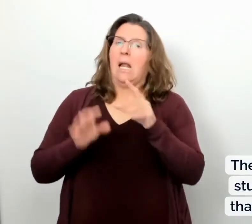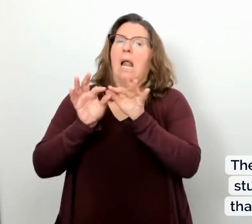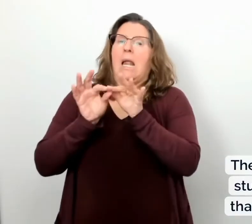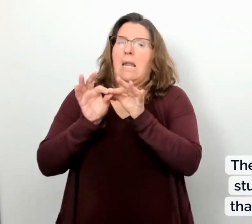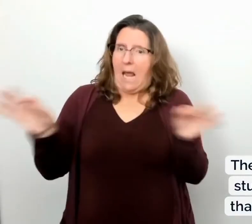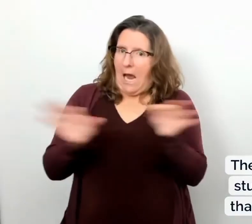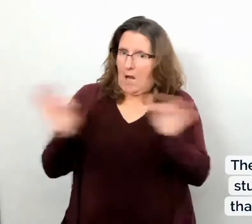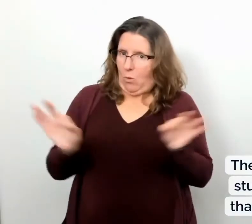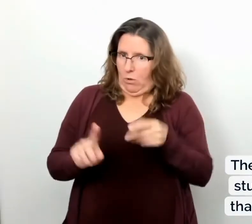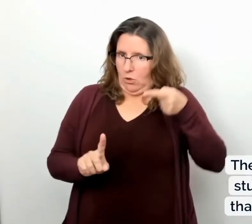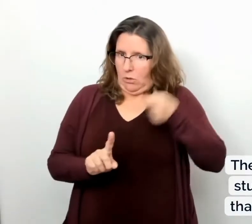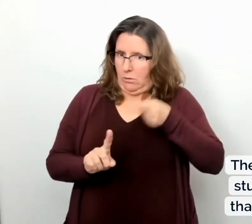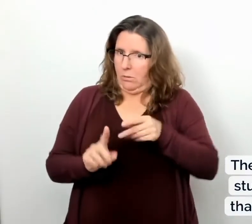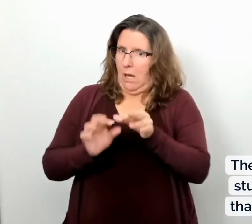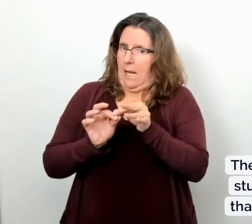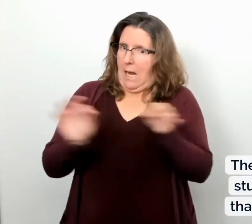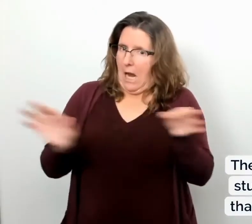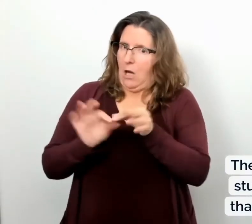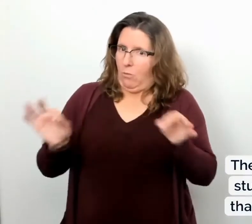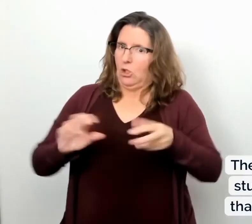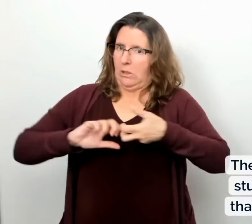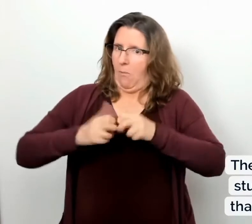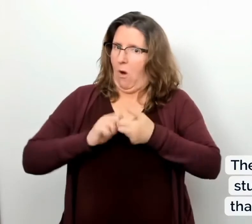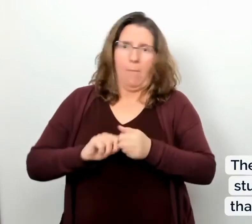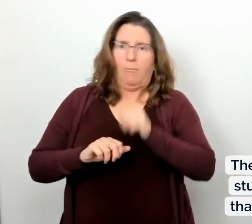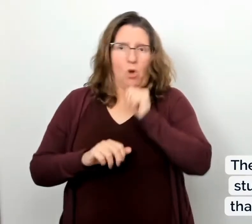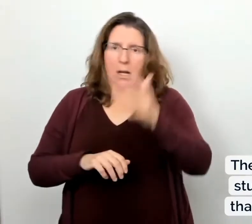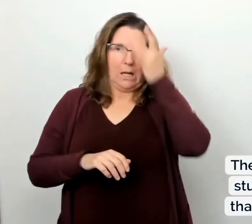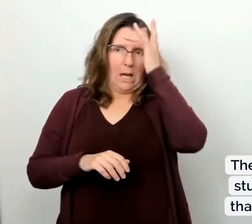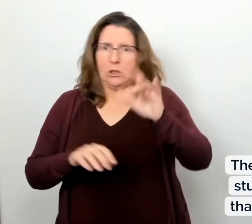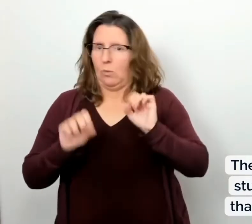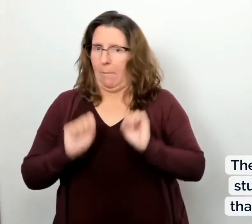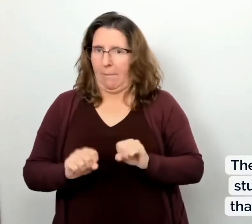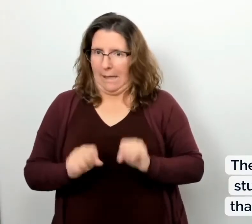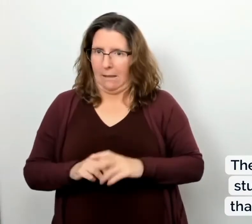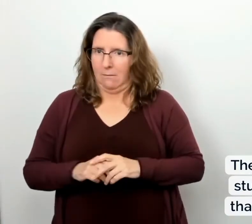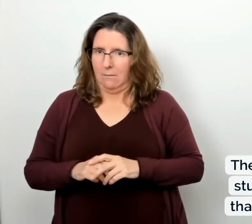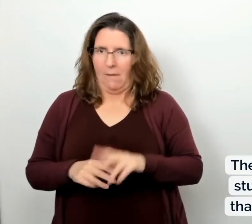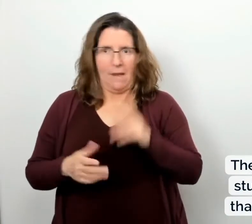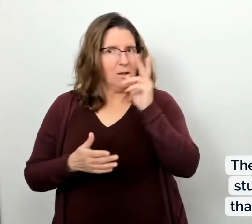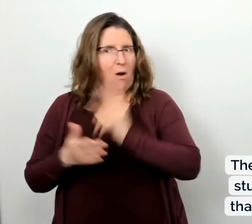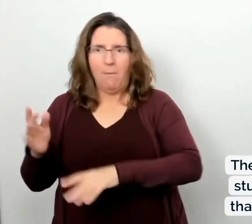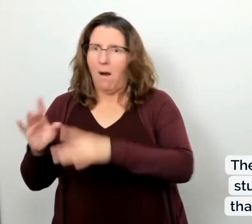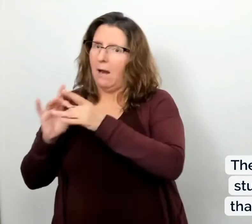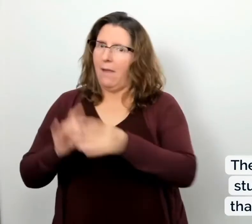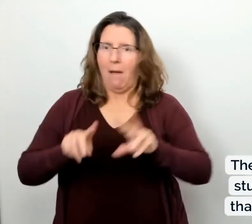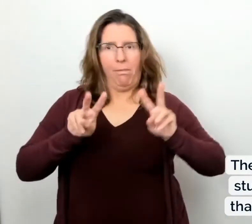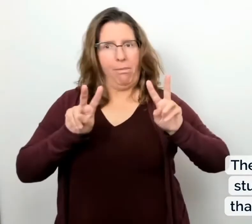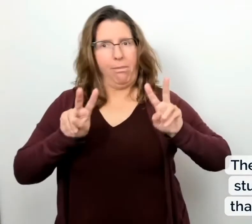But at least the message has gotten through that it's language deprivation, not low intelligence, that the students are presenting